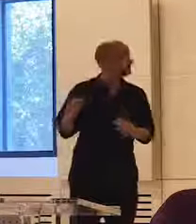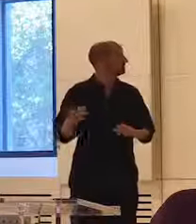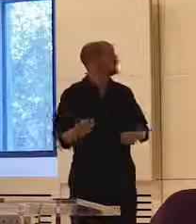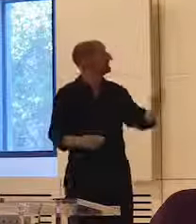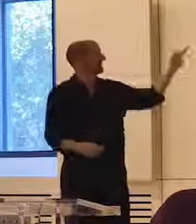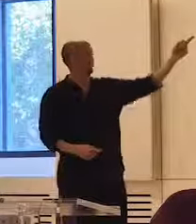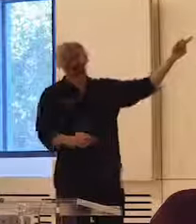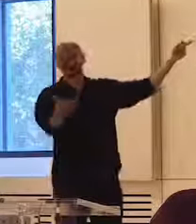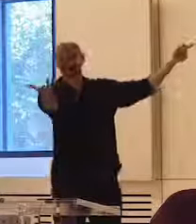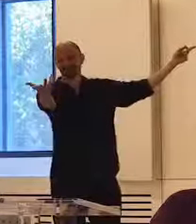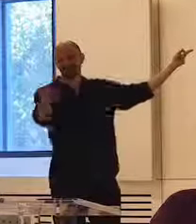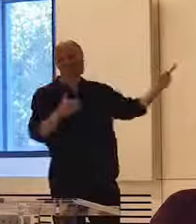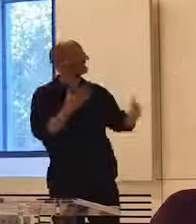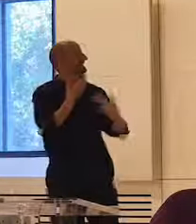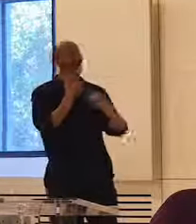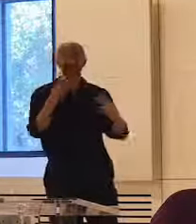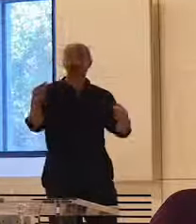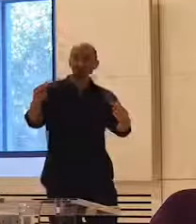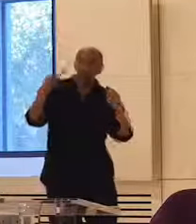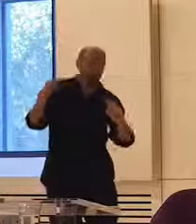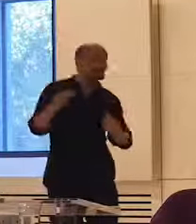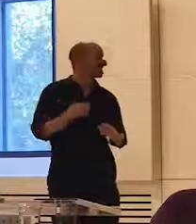So thank you. Thank you for watching.